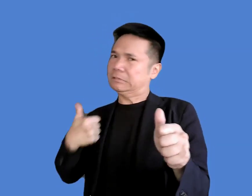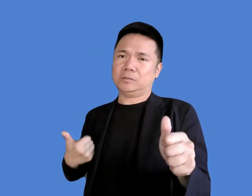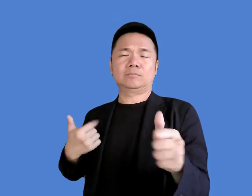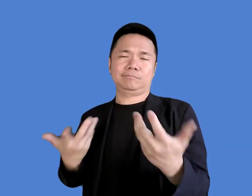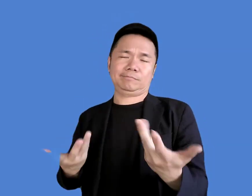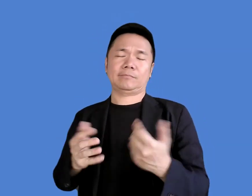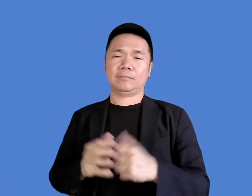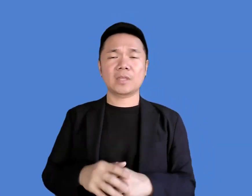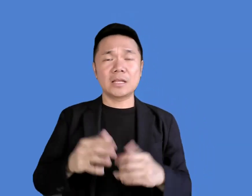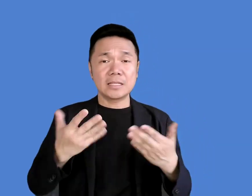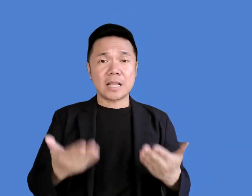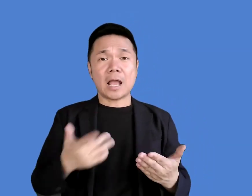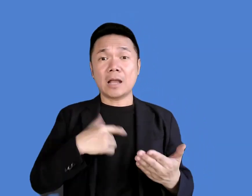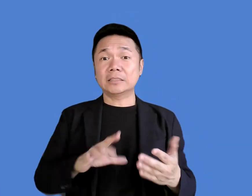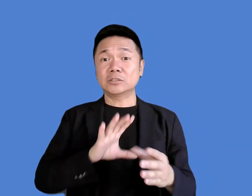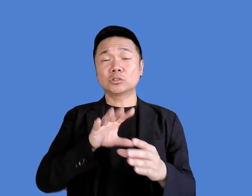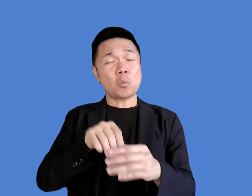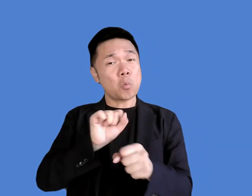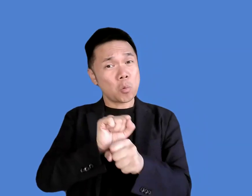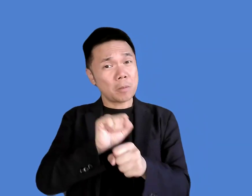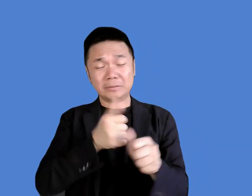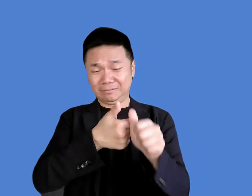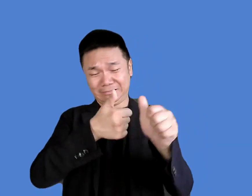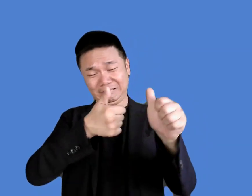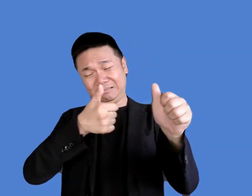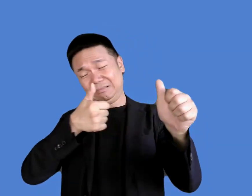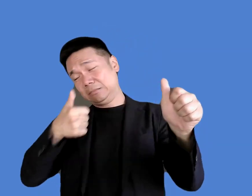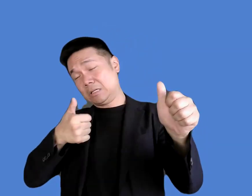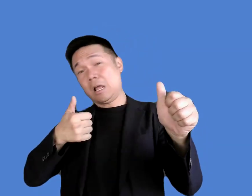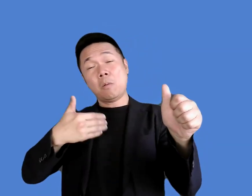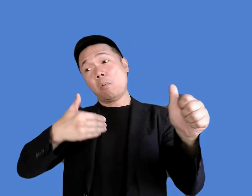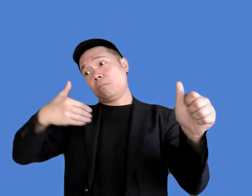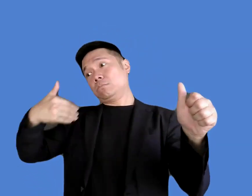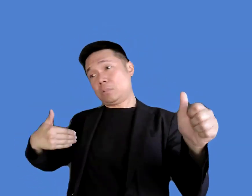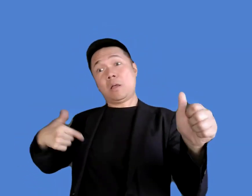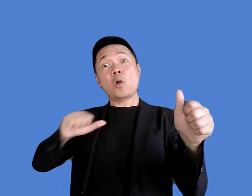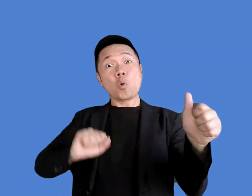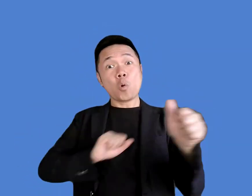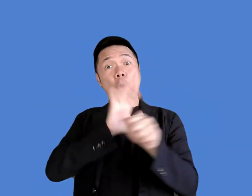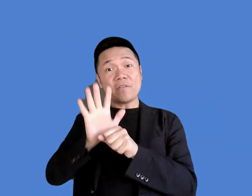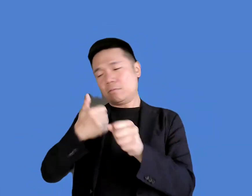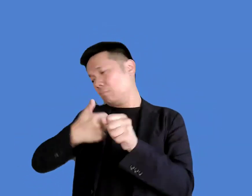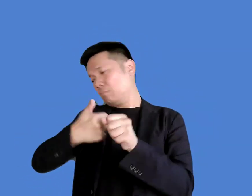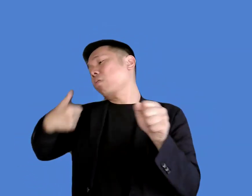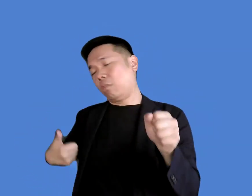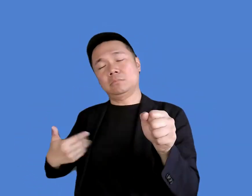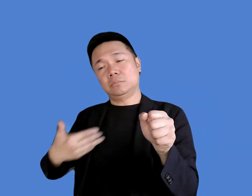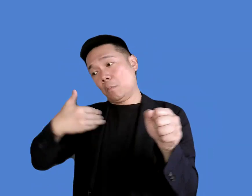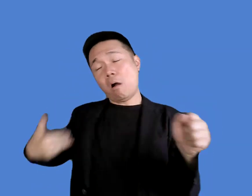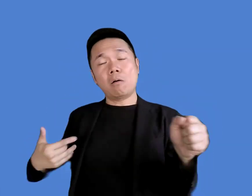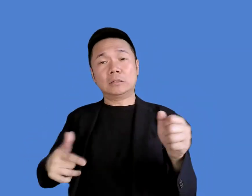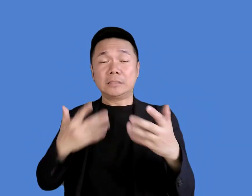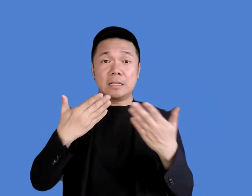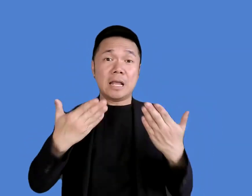labour force participation rates were regressing even before COVID. Disparities in the world of work can be seen